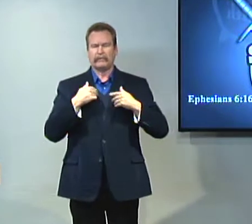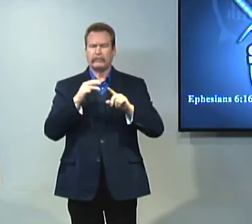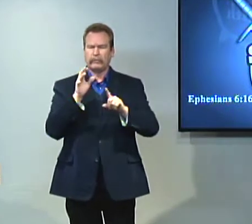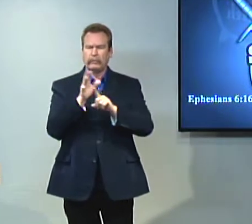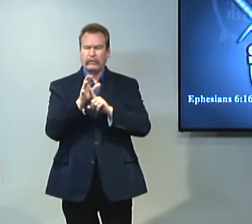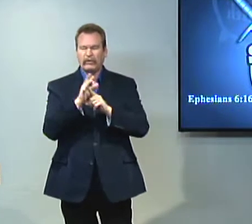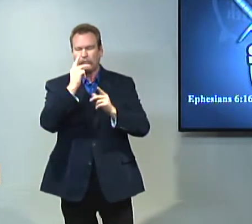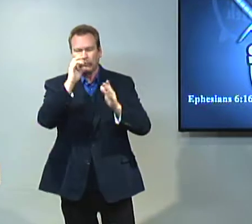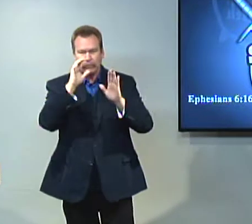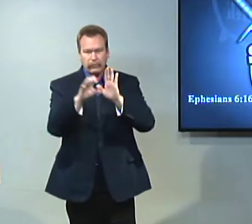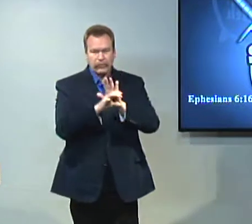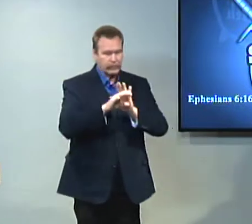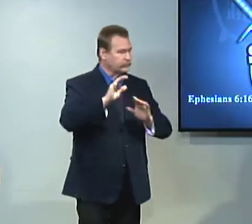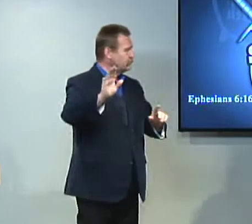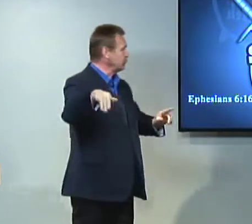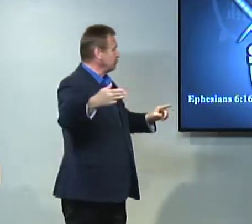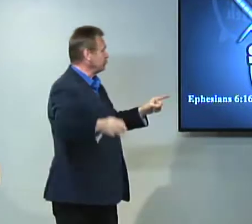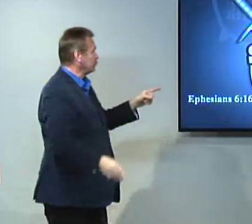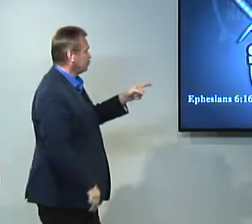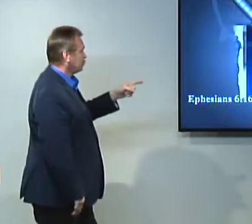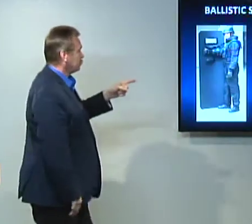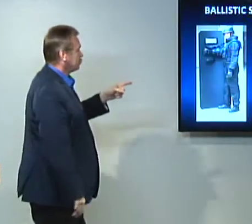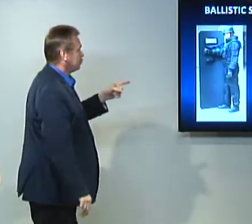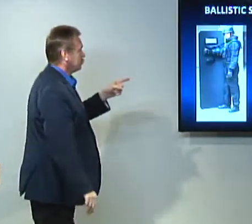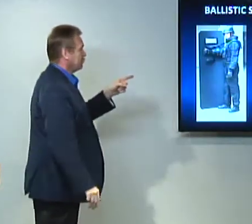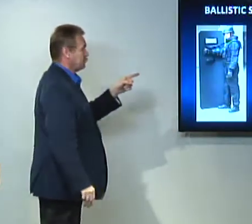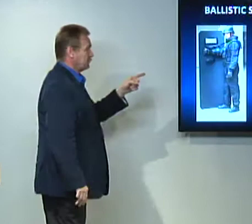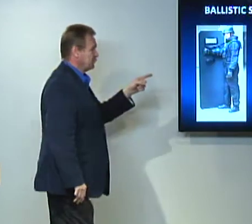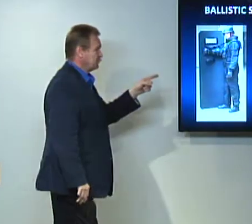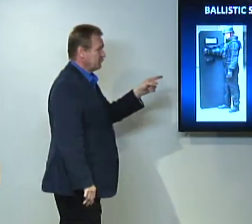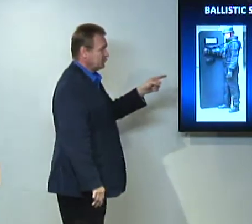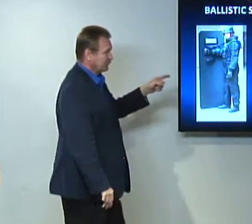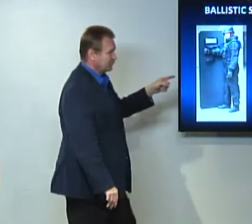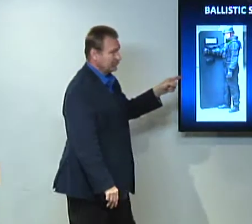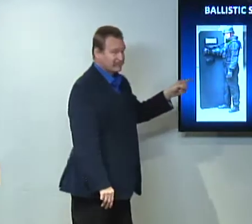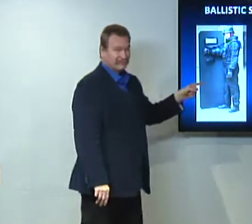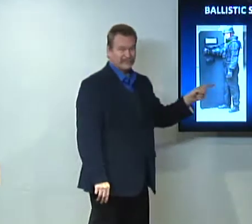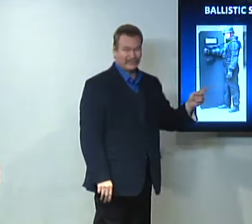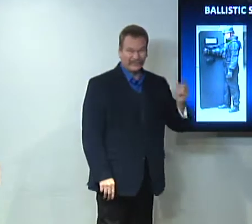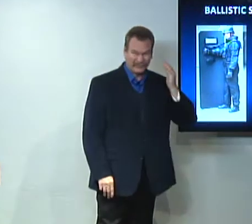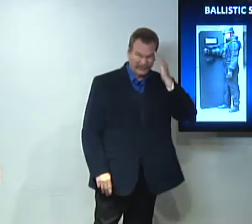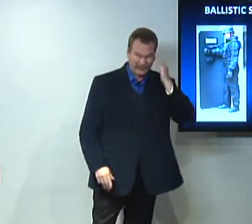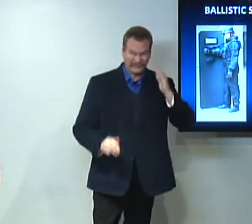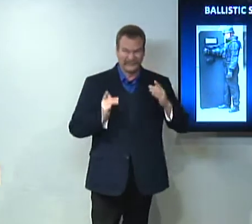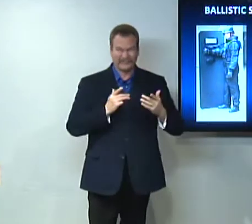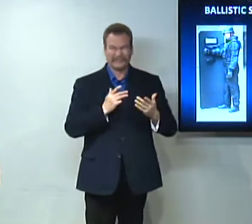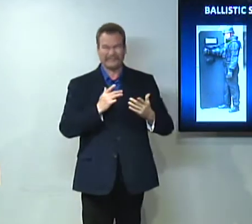Today, in our modern society, we have shields. And so we'll take a look here.